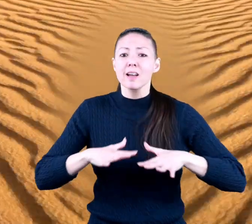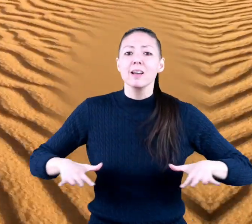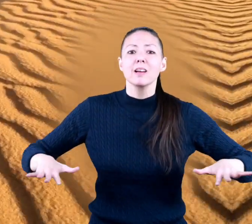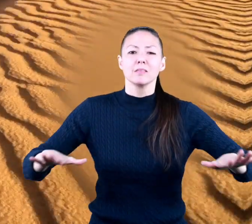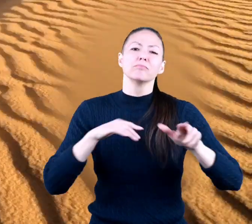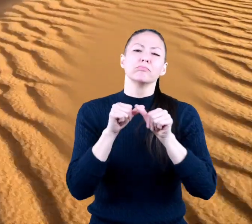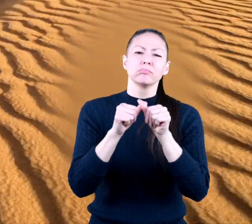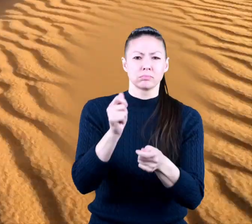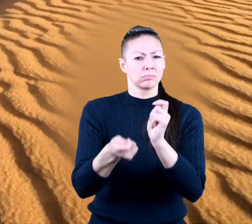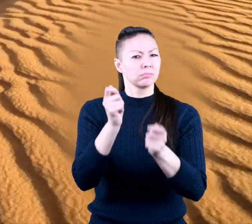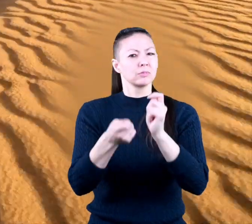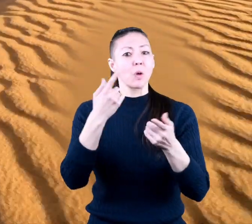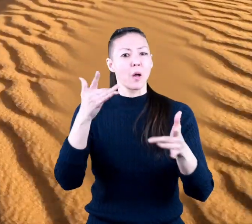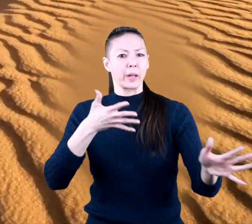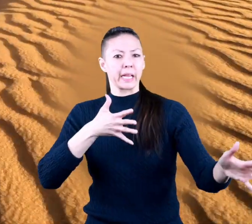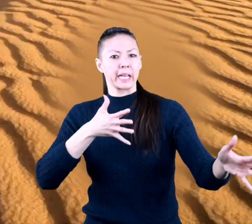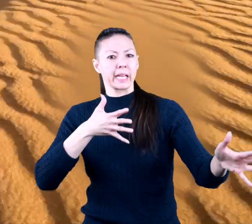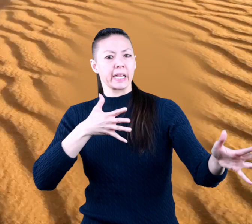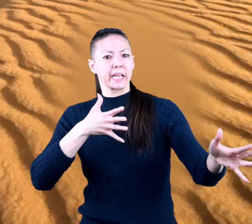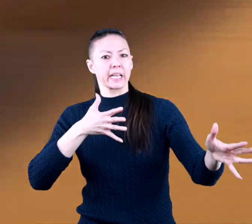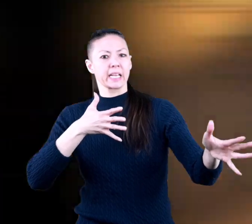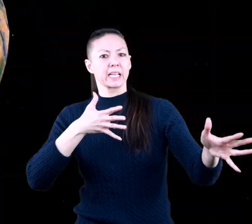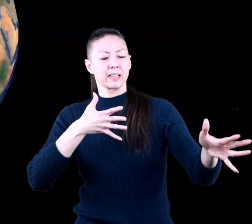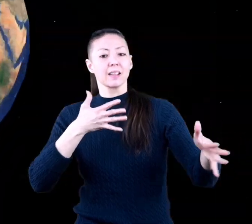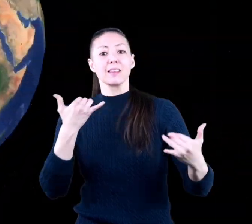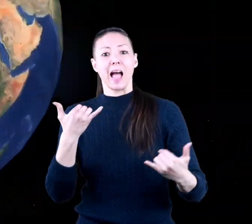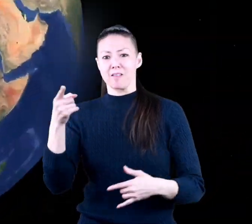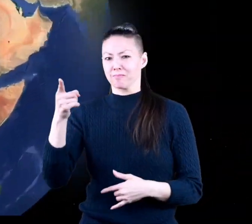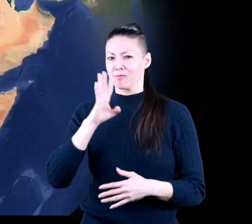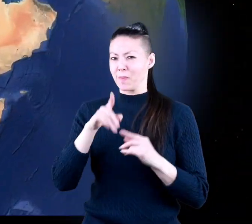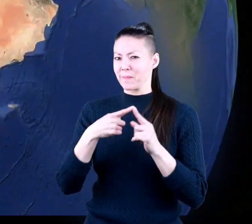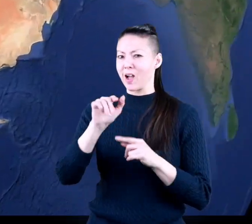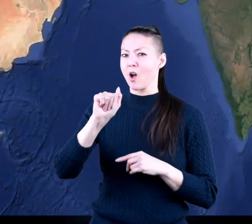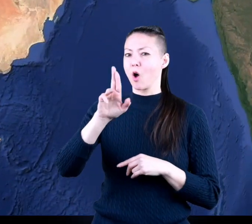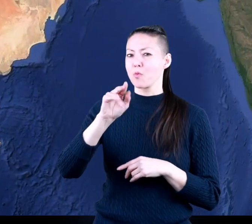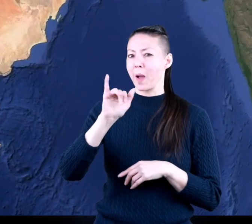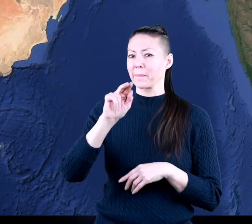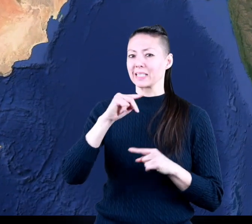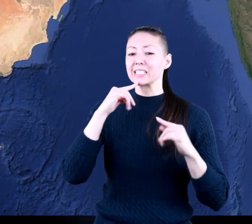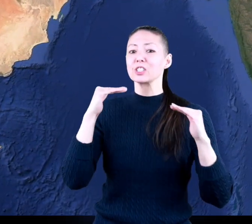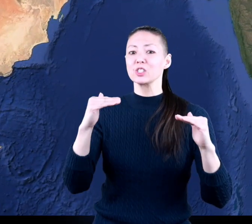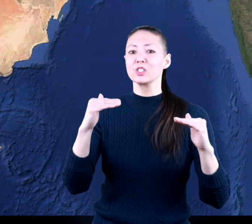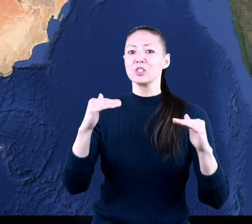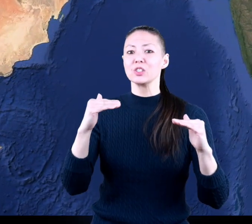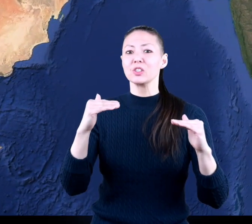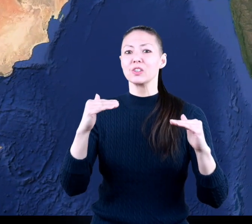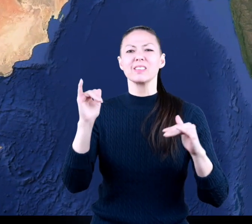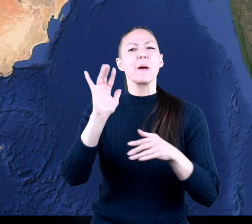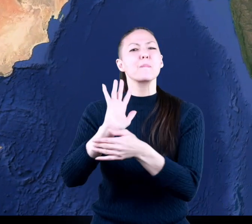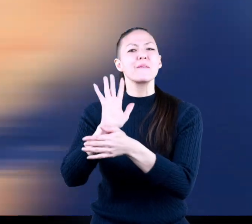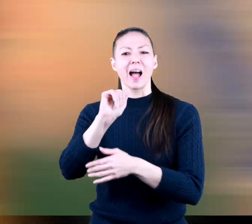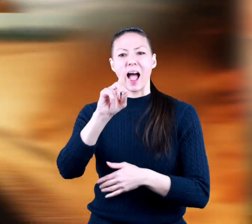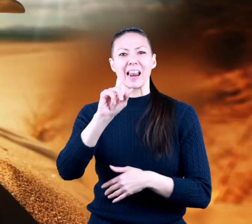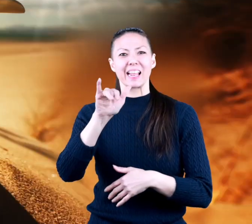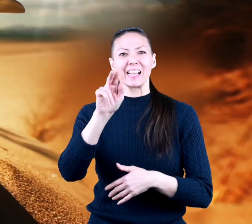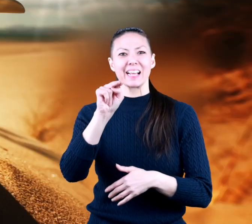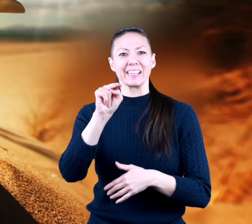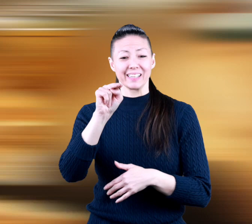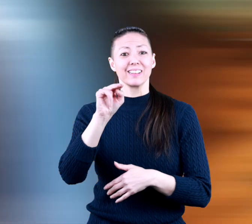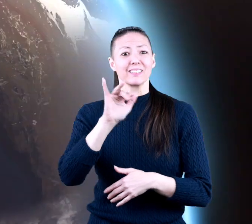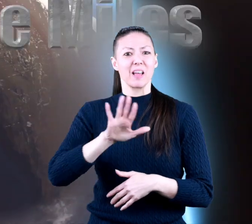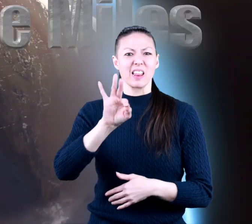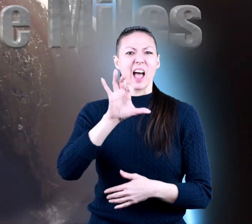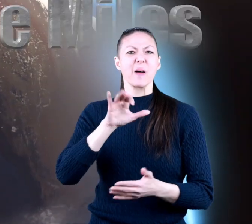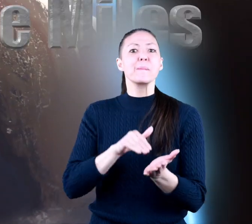land area that's constantly changing due to winds. The Arabian Desert, which is depicted in movies like Aladdin,